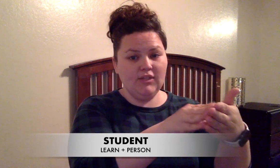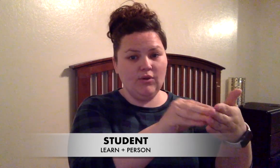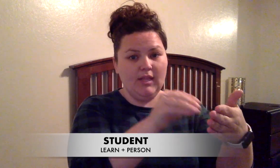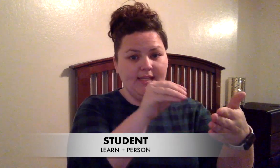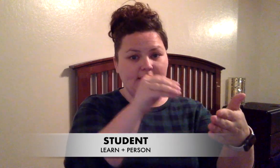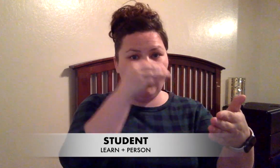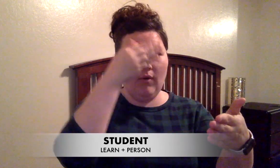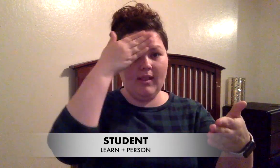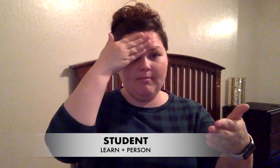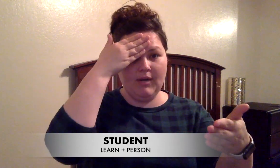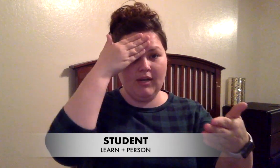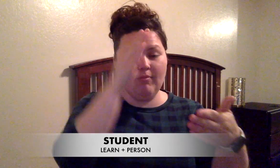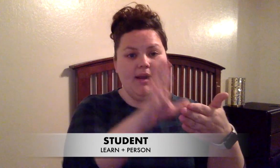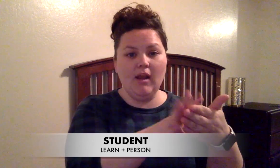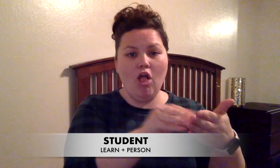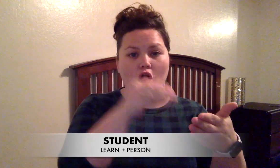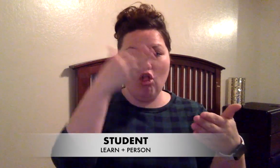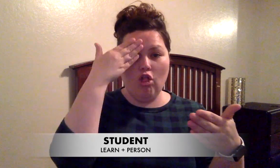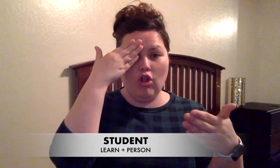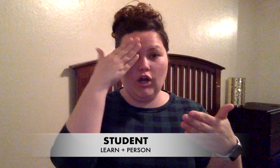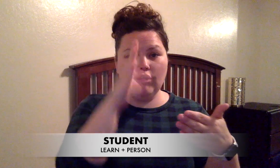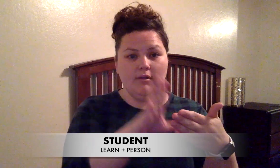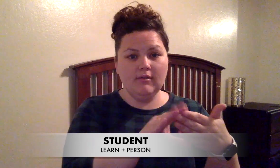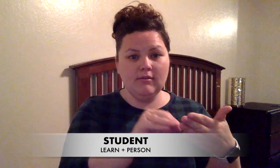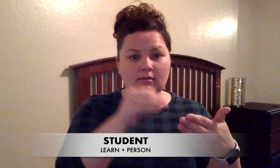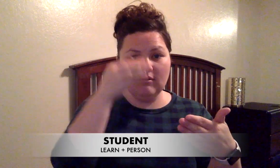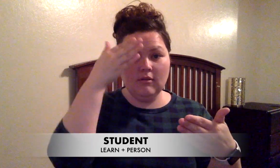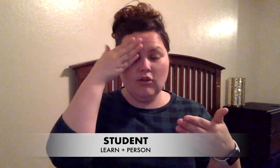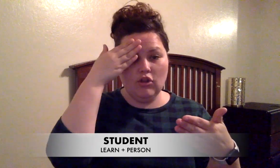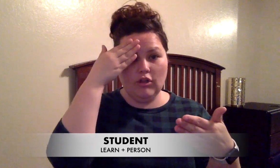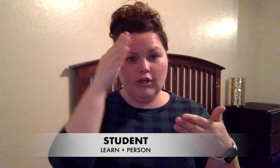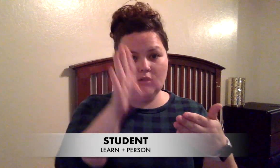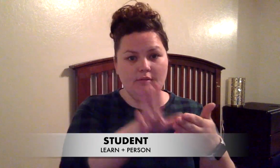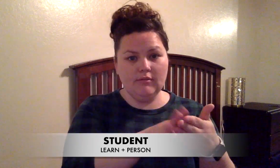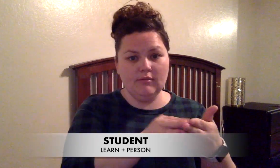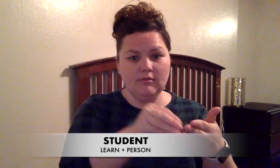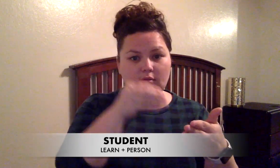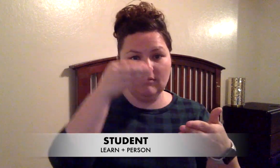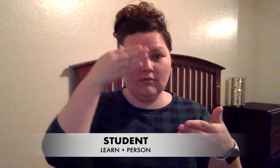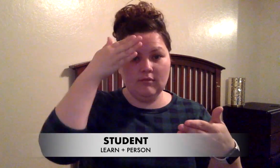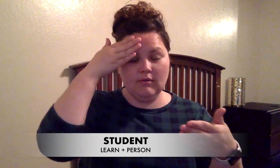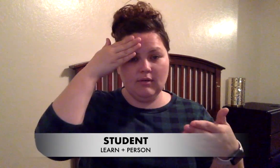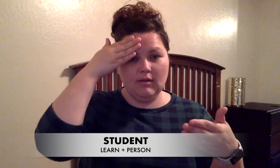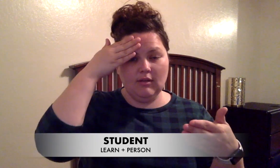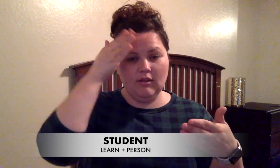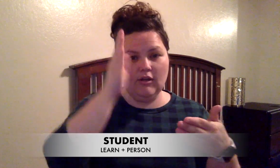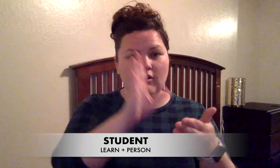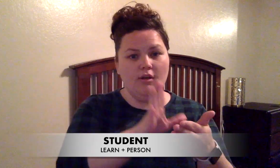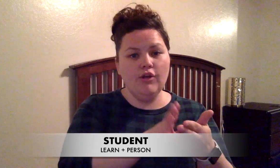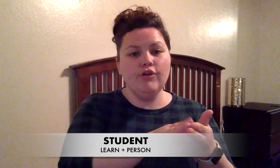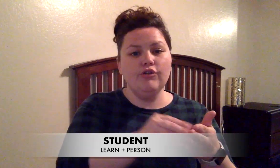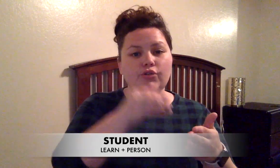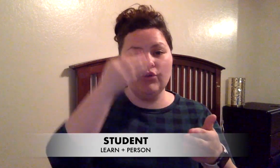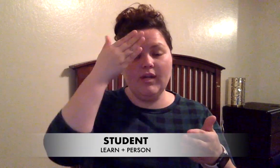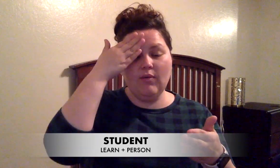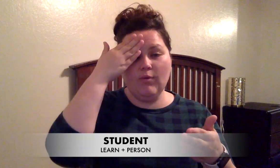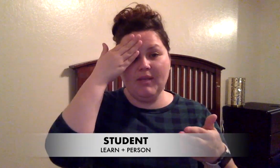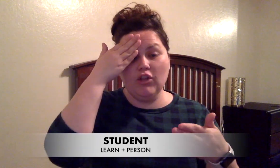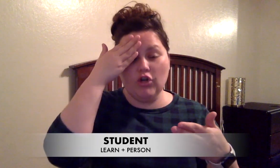to a lazy O and then putting it in your brain. Learn. Learn. Learn. Student would be